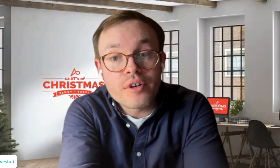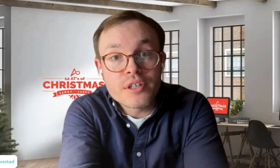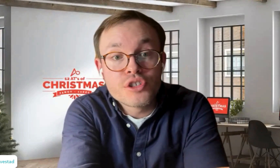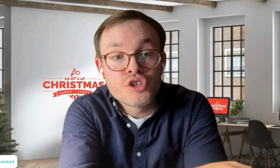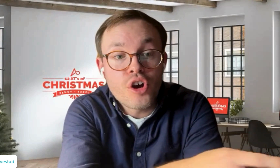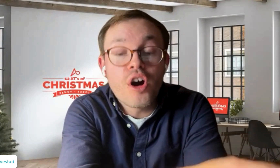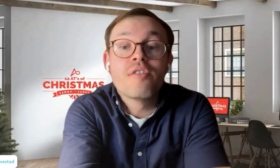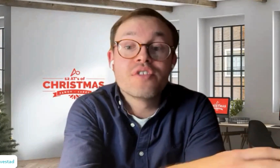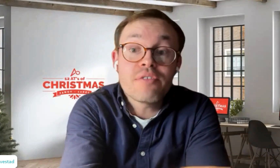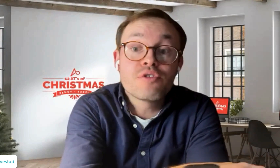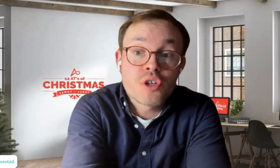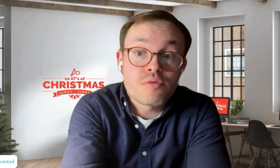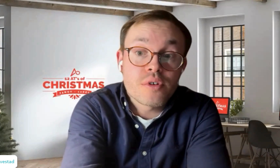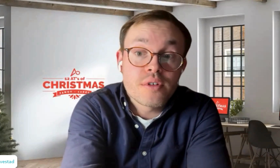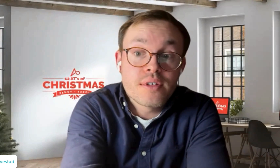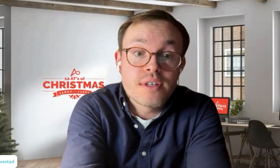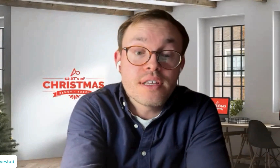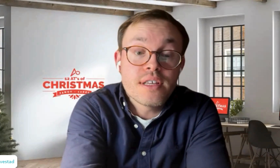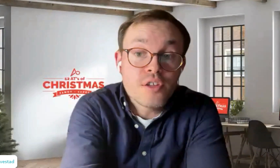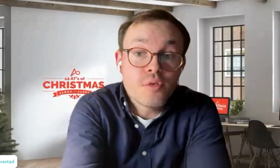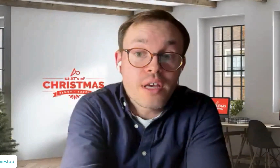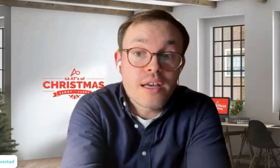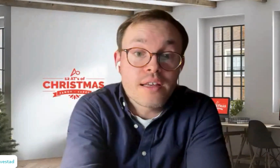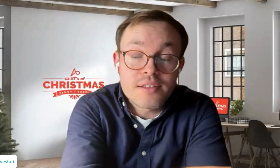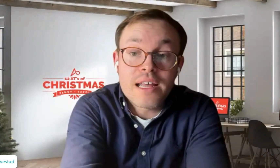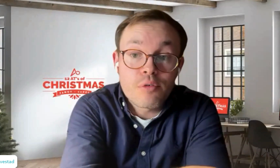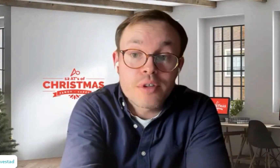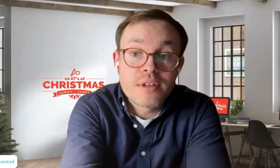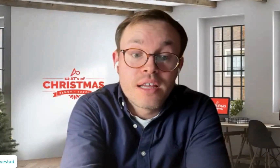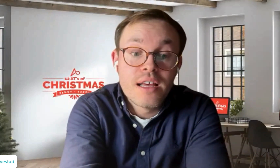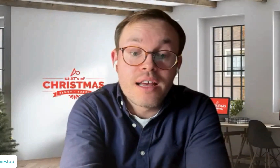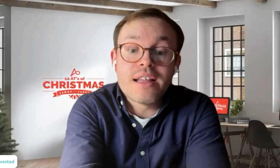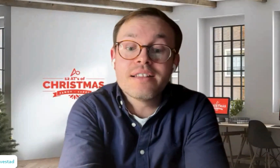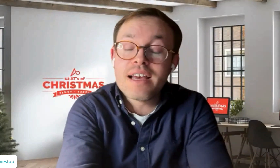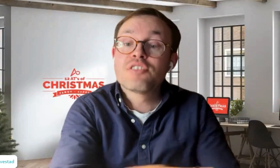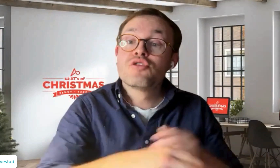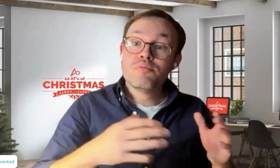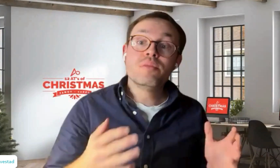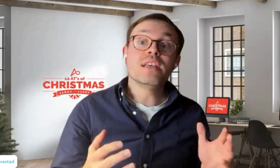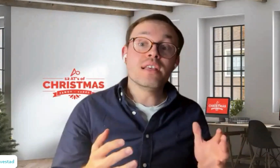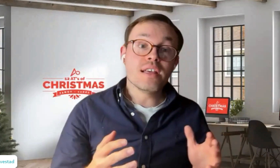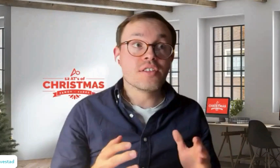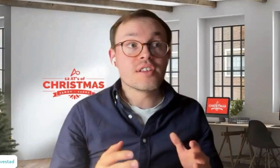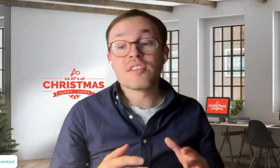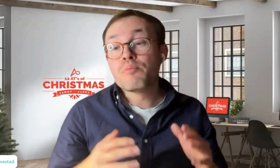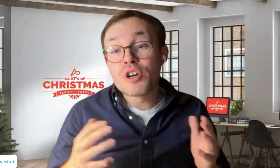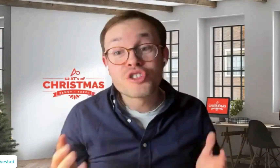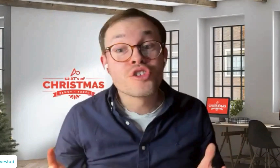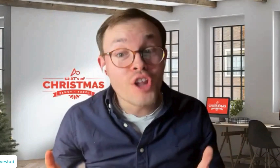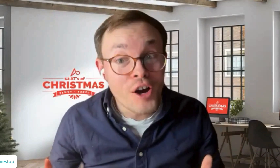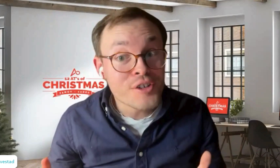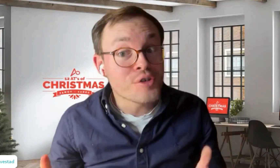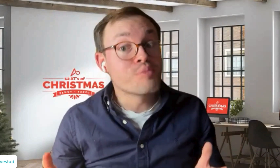coverage of deaf children in the UK is adequate. And that to me is a much larger